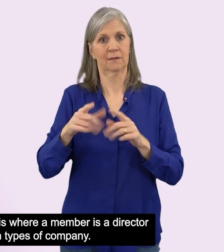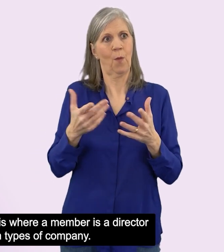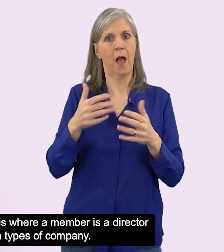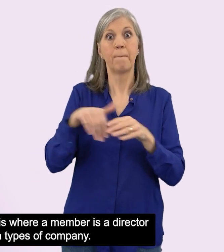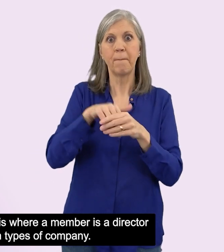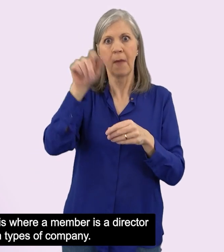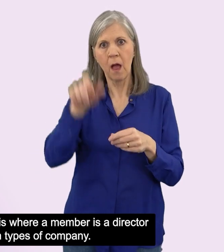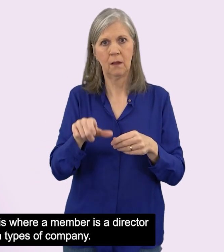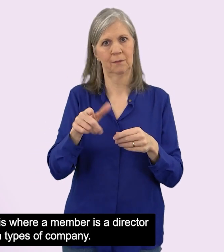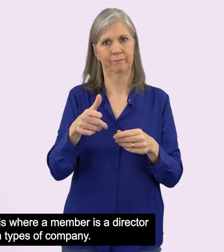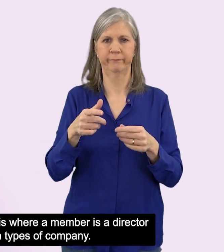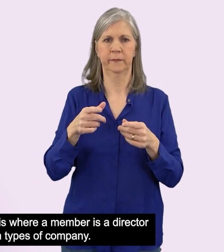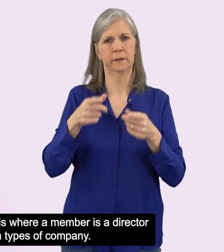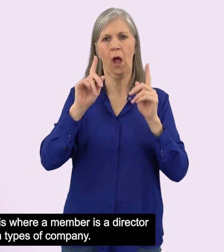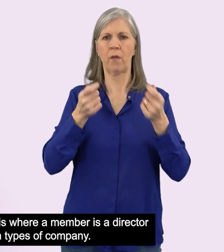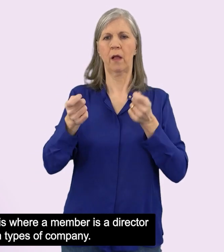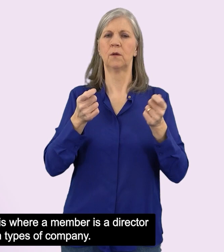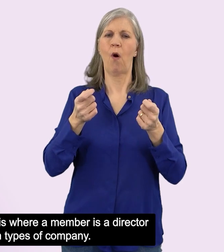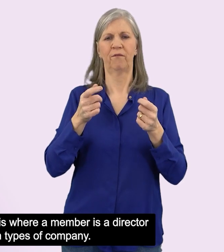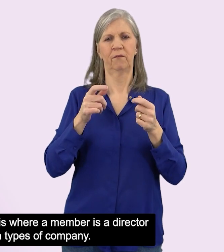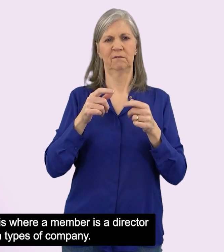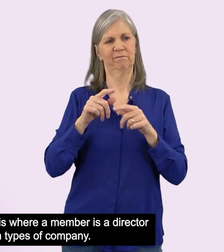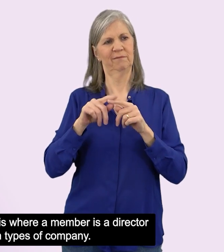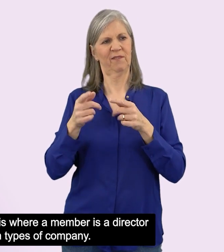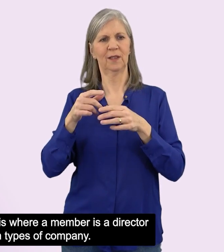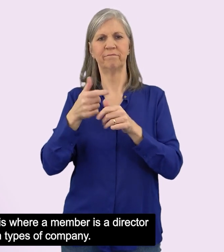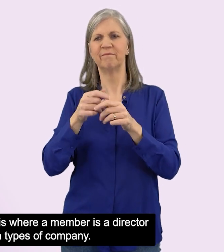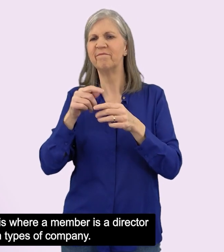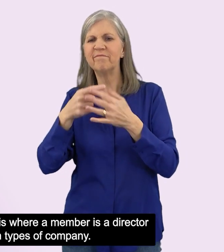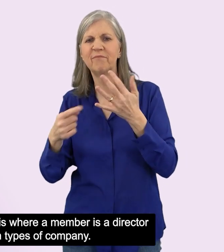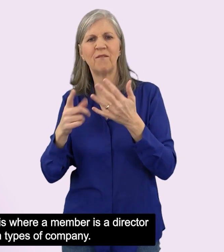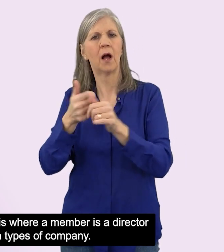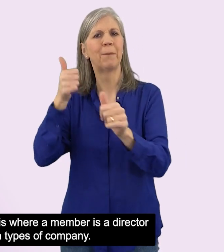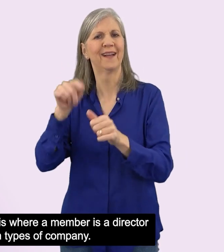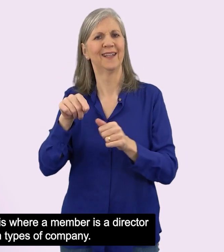Other roles, this is where a member is a director of certain types of company.